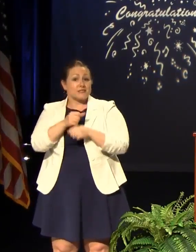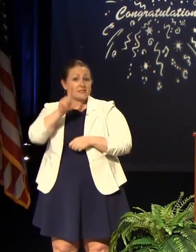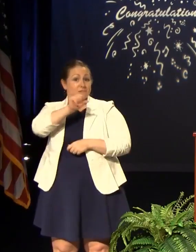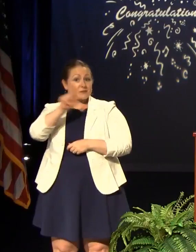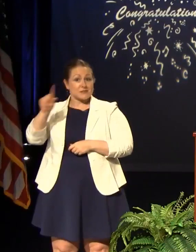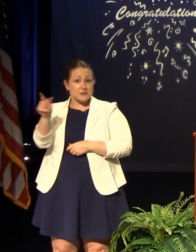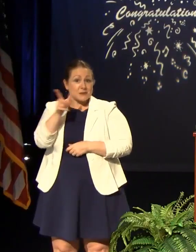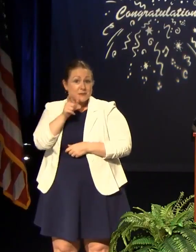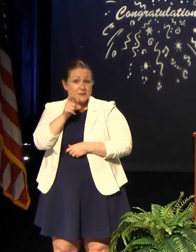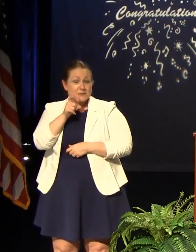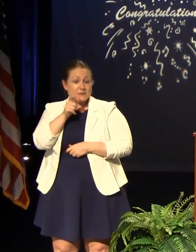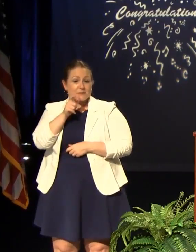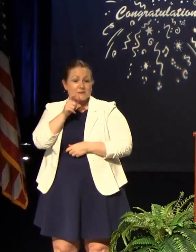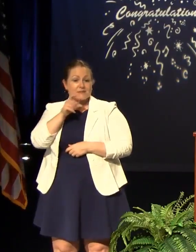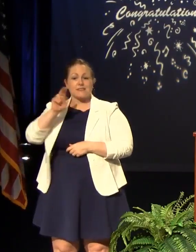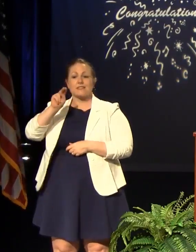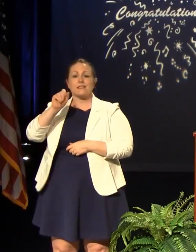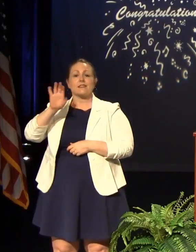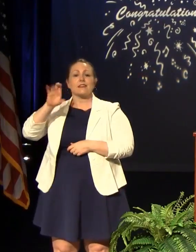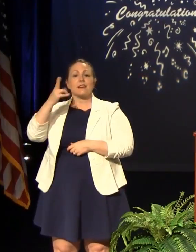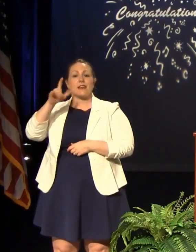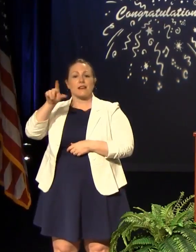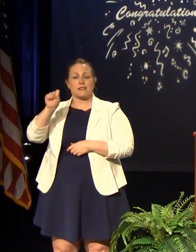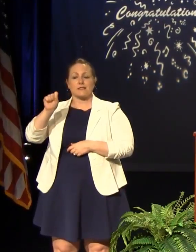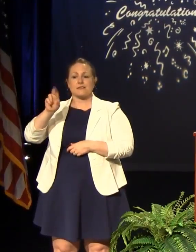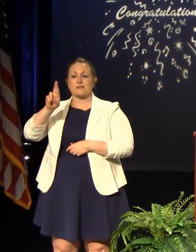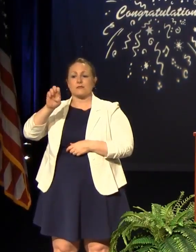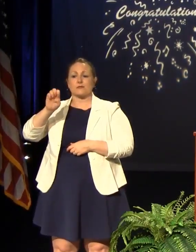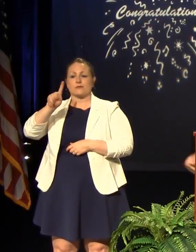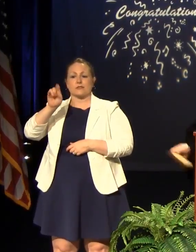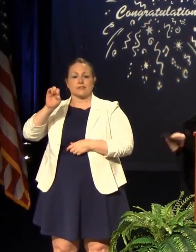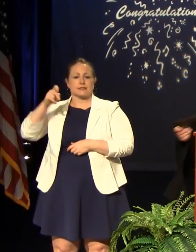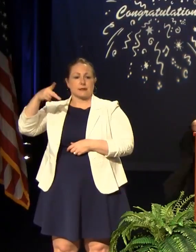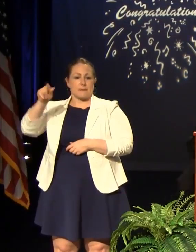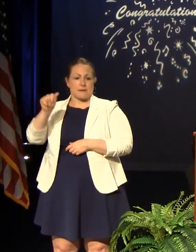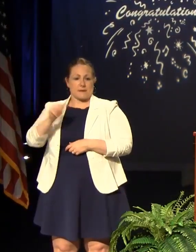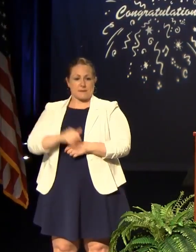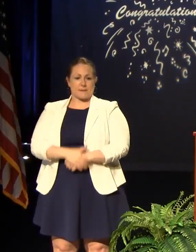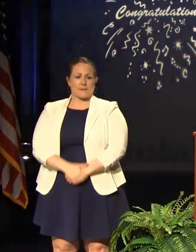Co-Ed Service Award is Nicholas Rezepa.